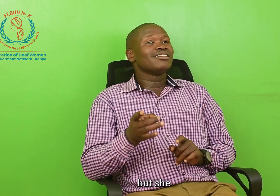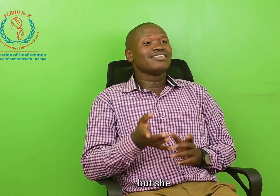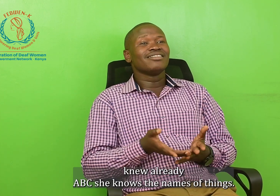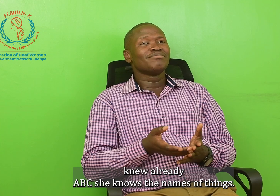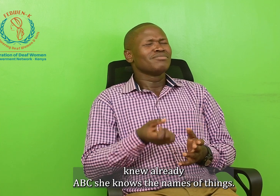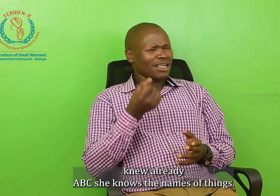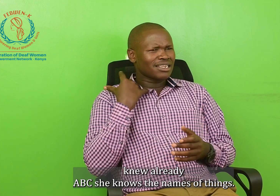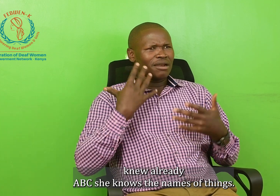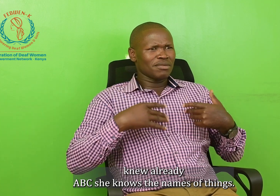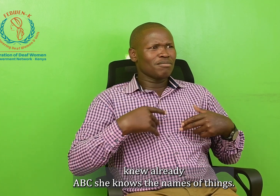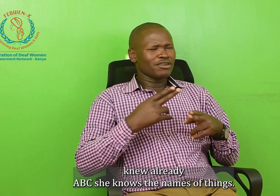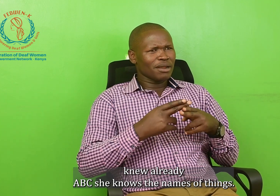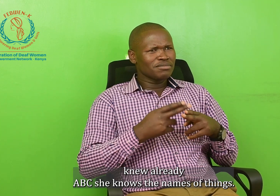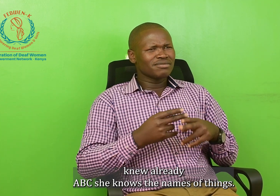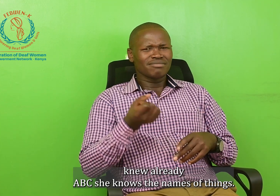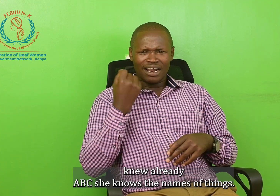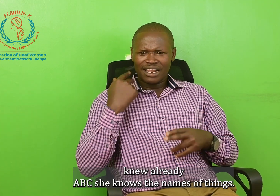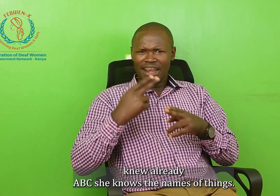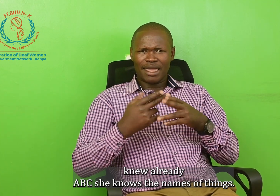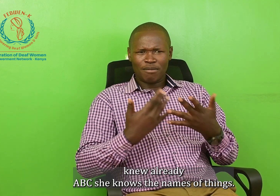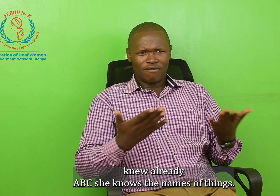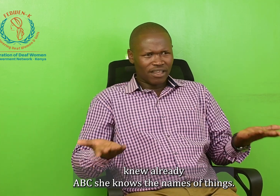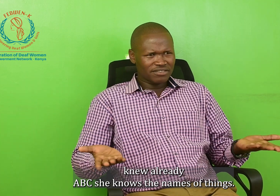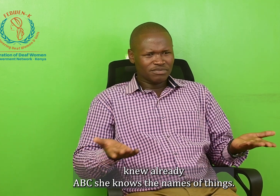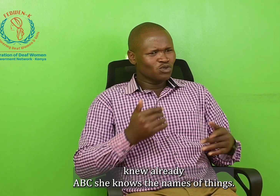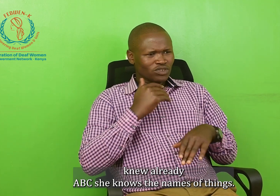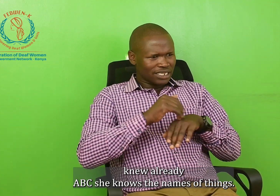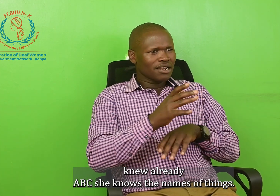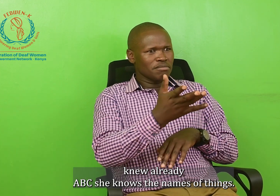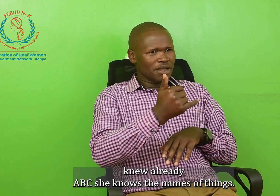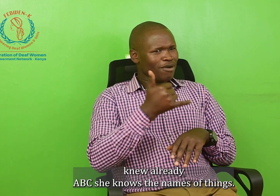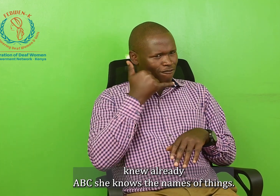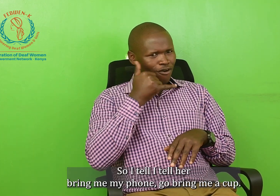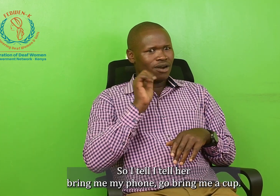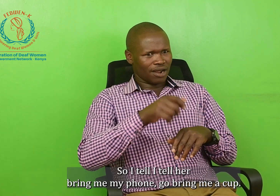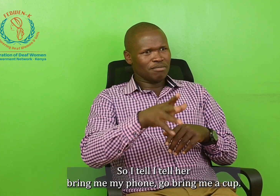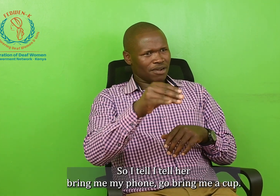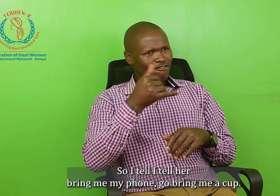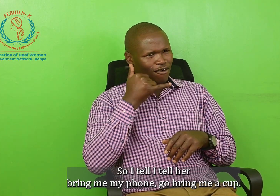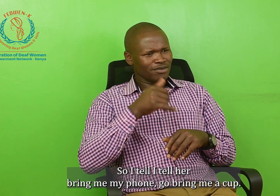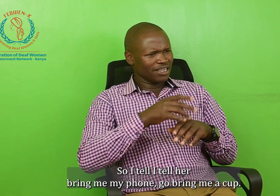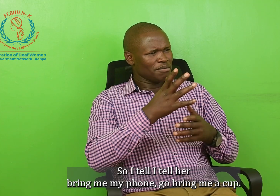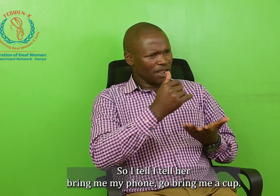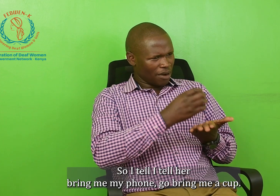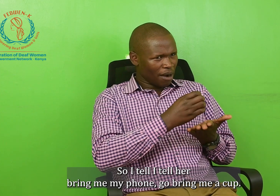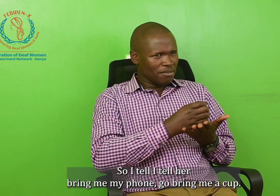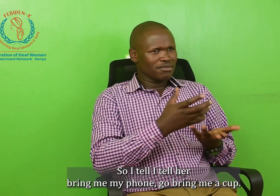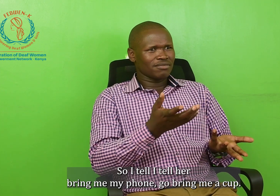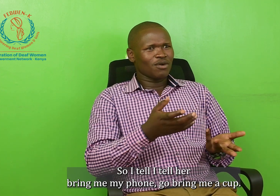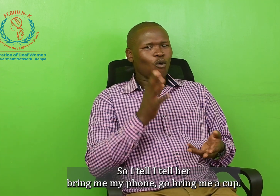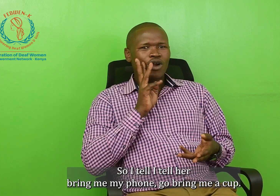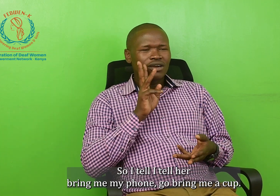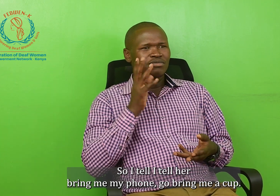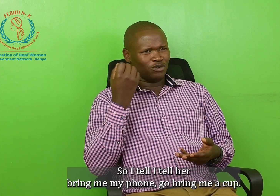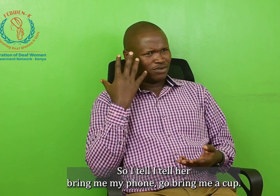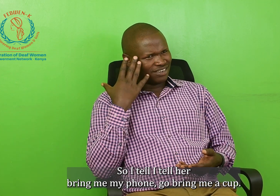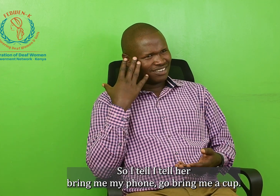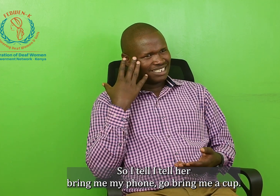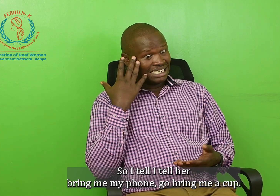she knew already ABC. She knows the names of things. When I tell her, go bring me my phone, go bring me a cup,